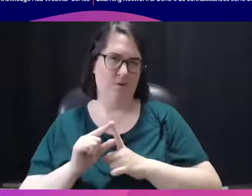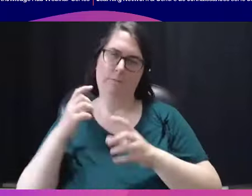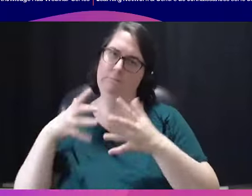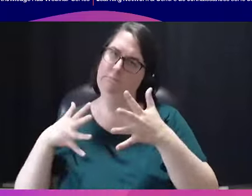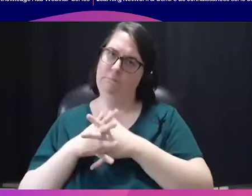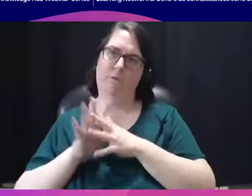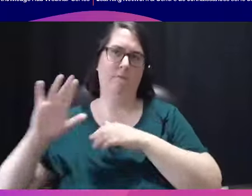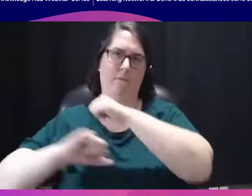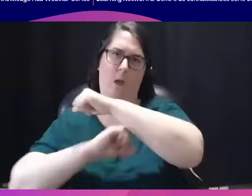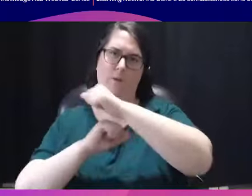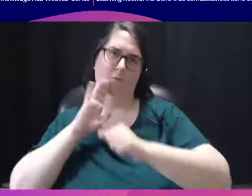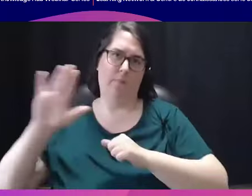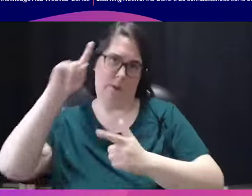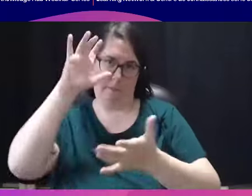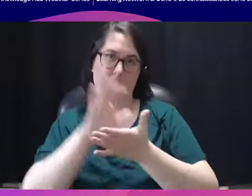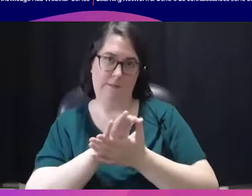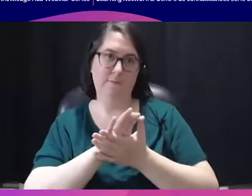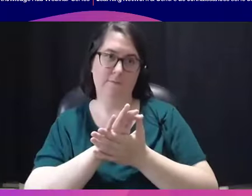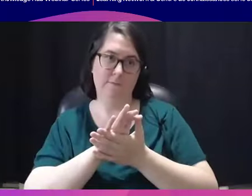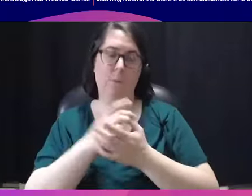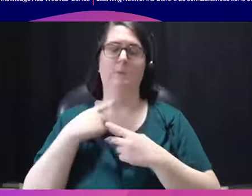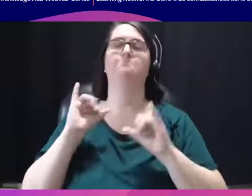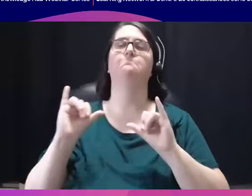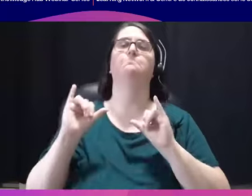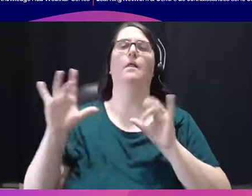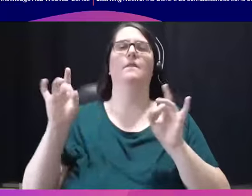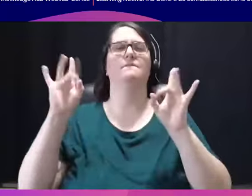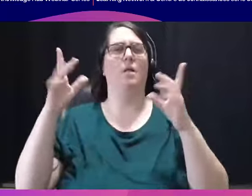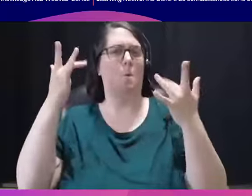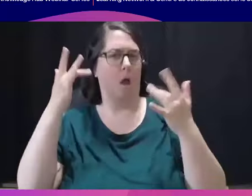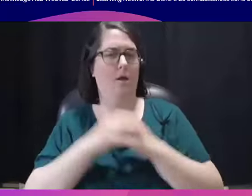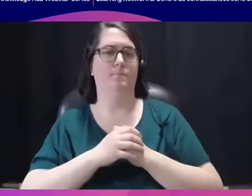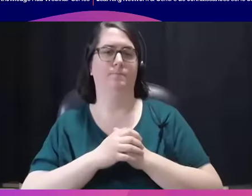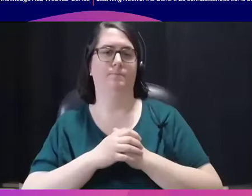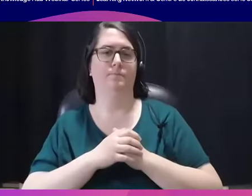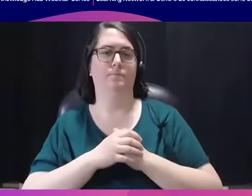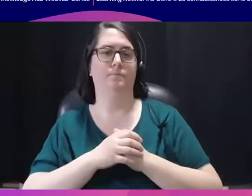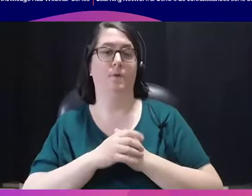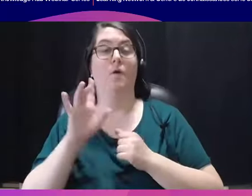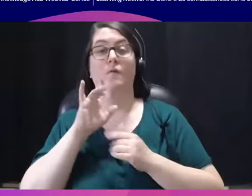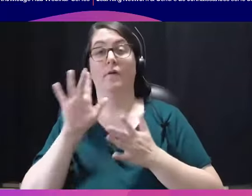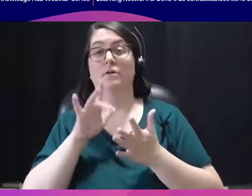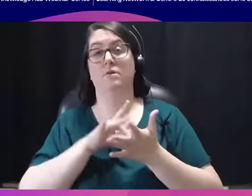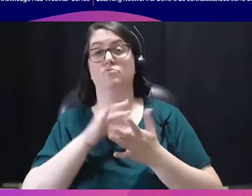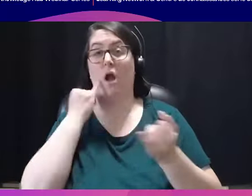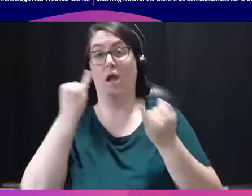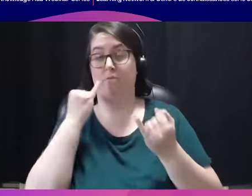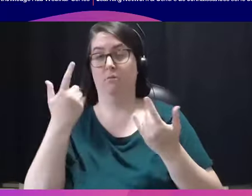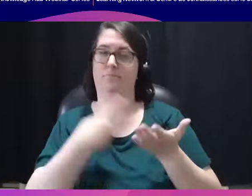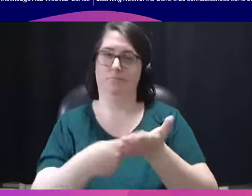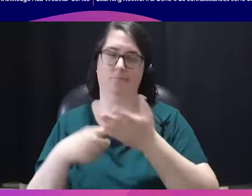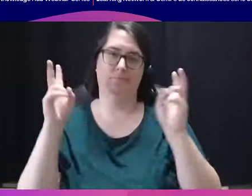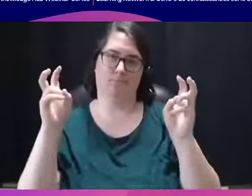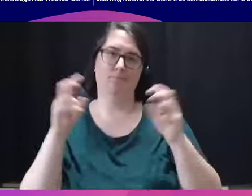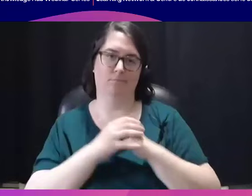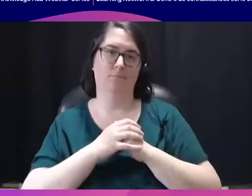and provide some insight into the violence that occurs today. And so for their central ideology, as discussed and popularly known